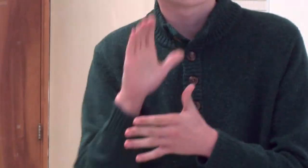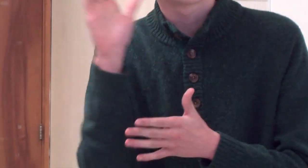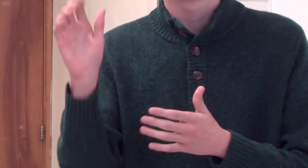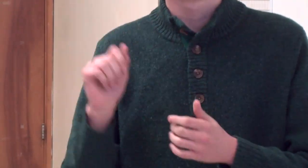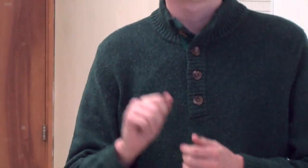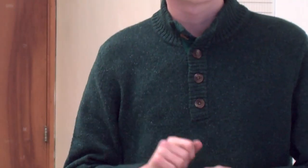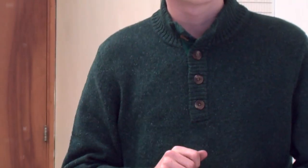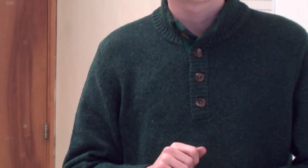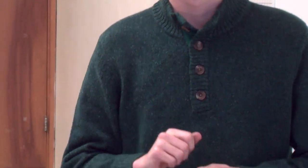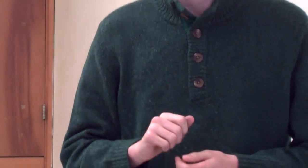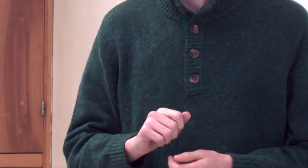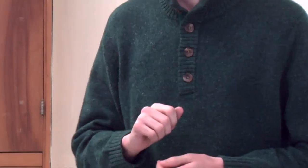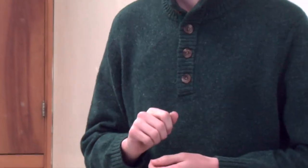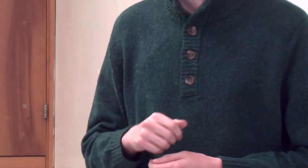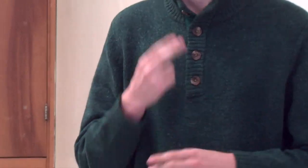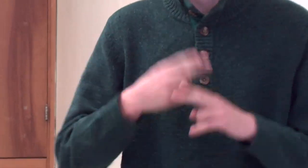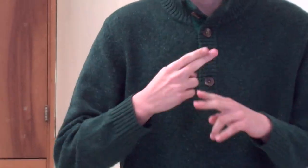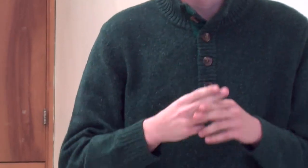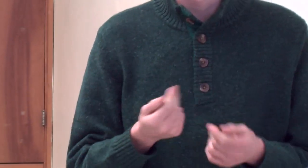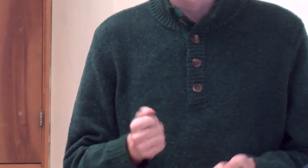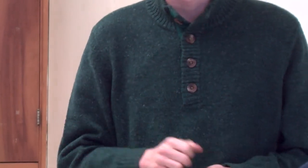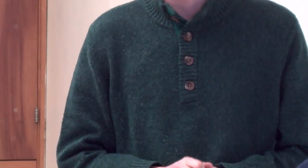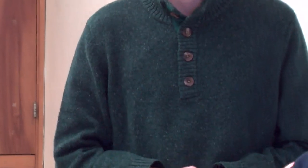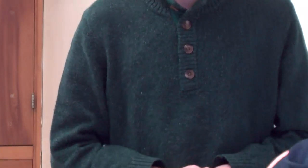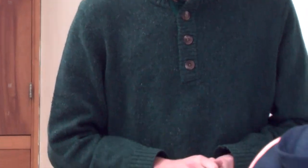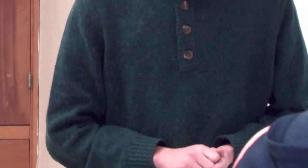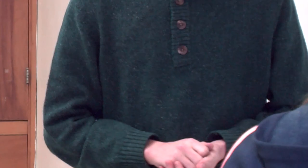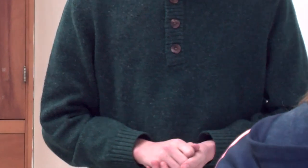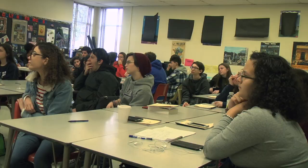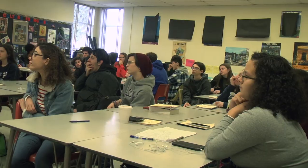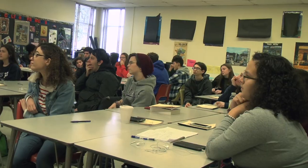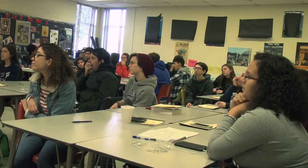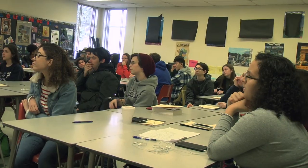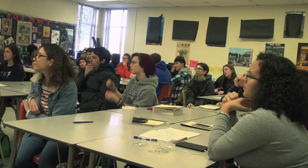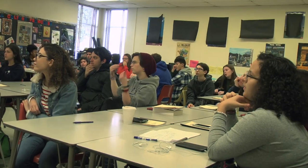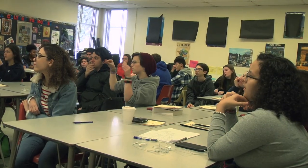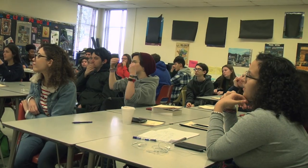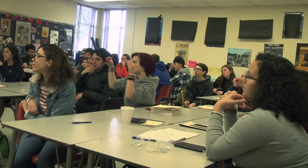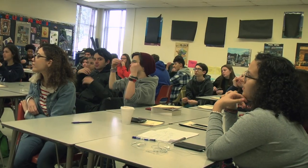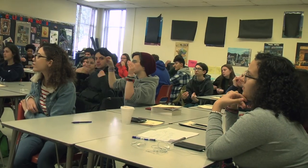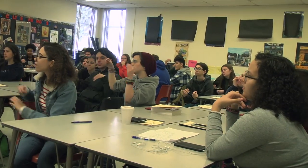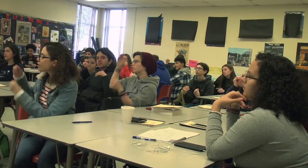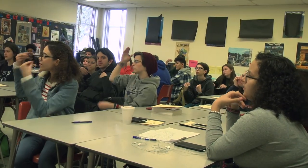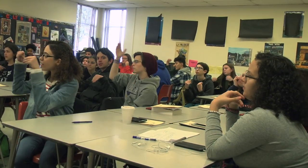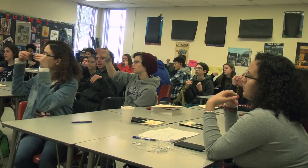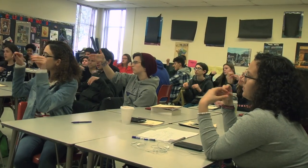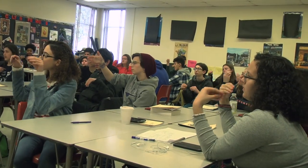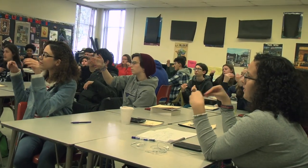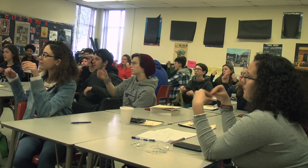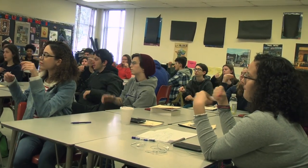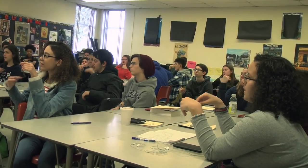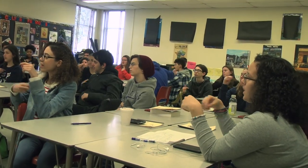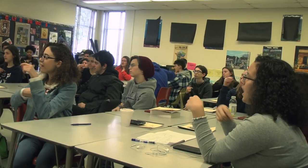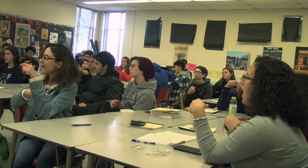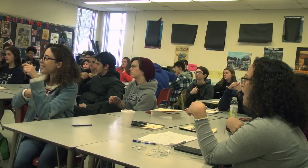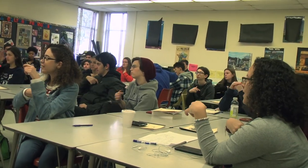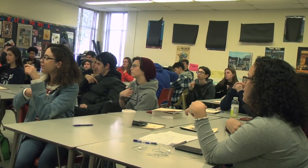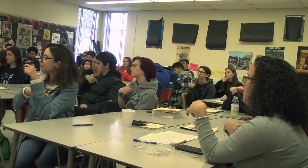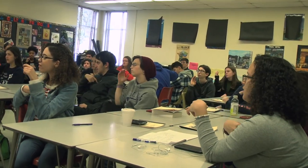as before the beginning of class at the beginning of the year they weren't comfortable coming up to the front of the class and now I have those students who are so shy